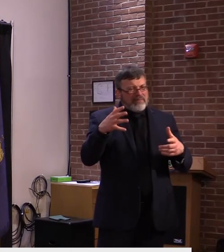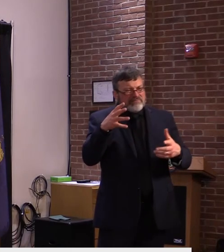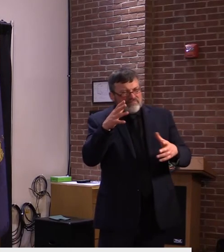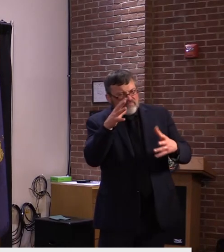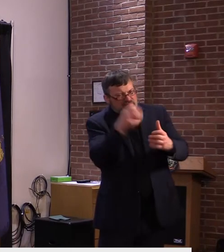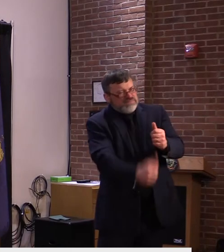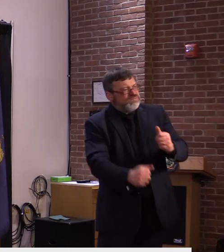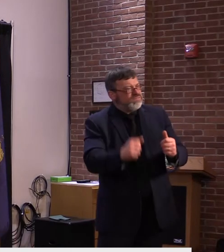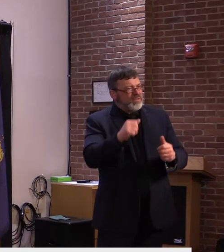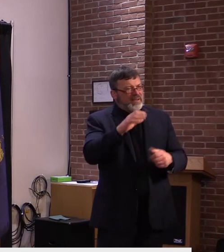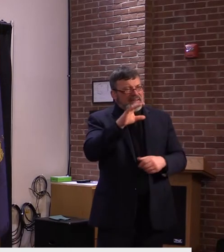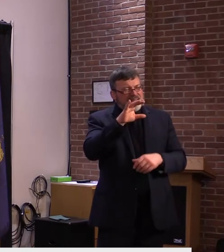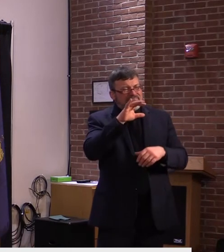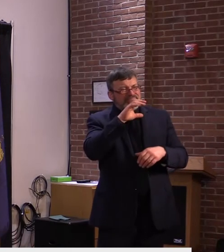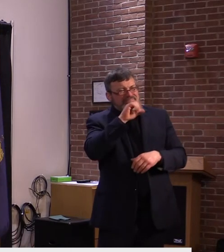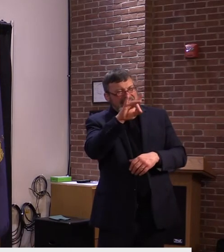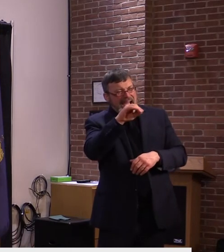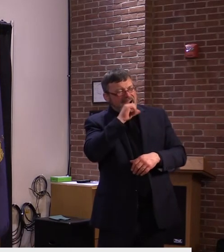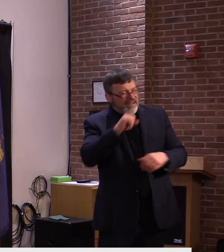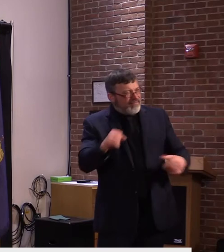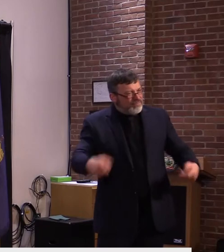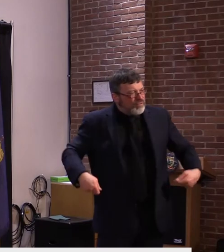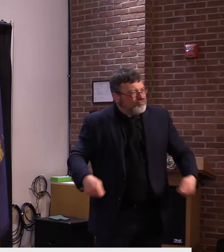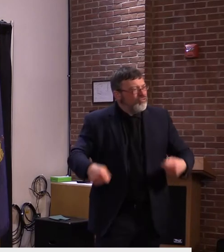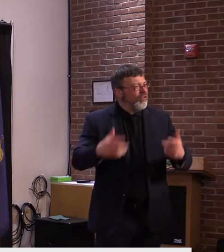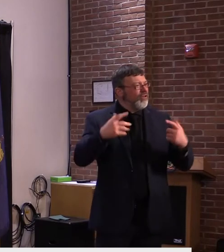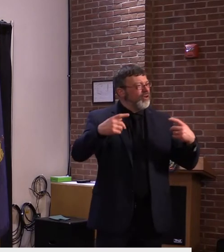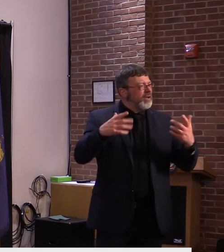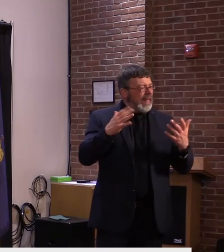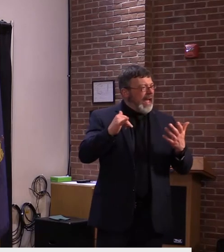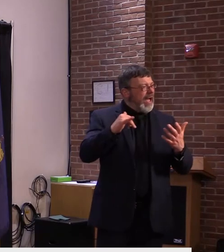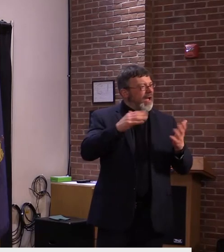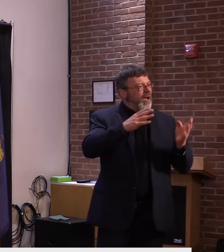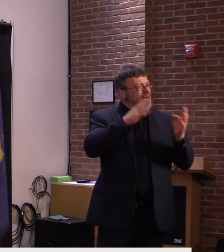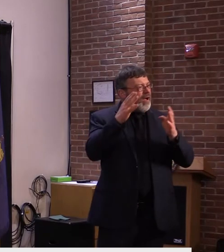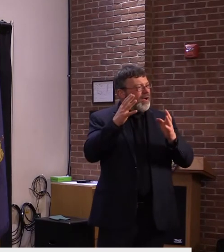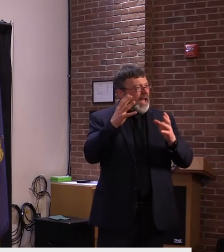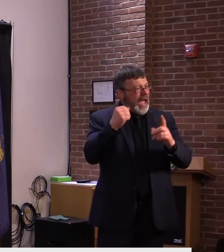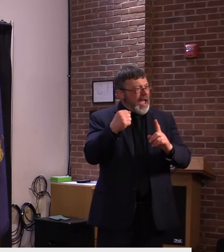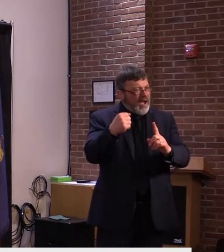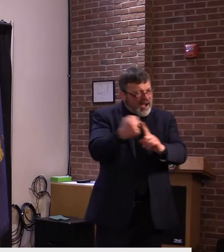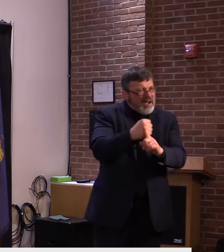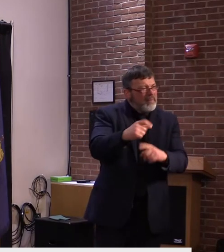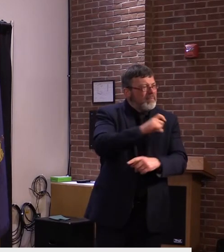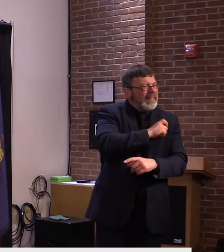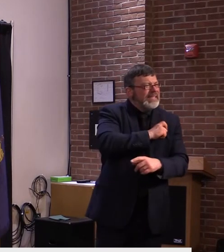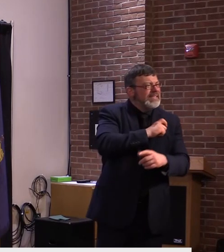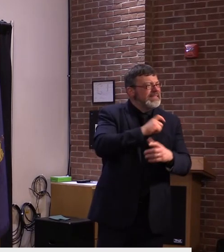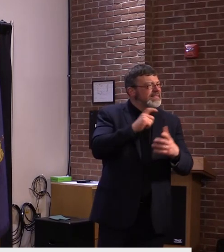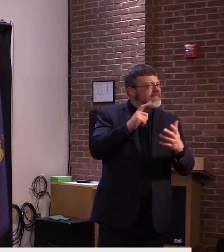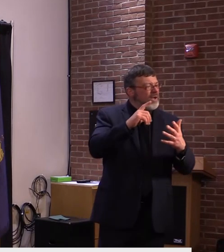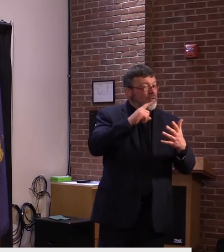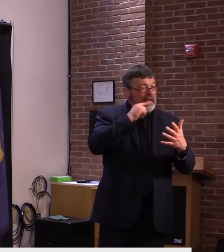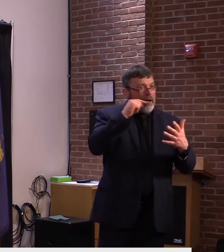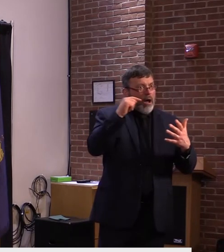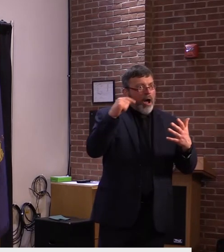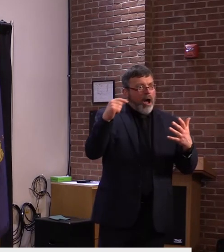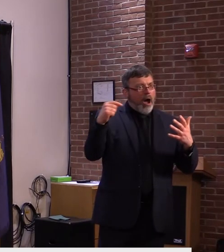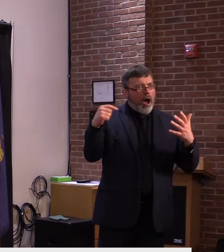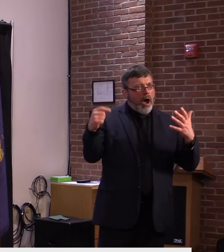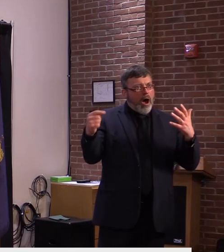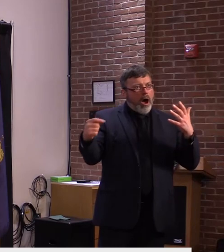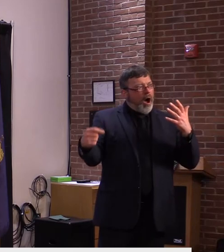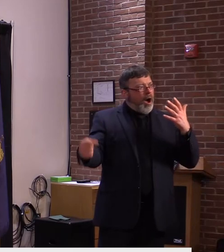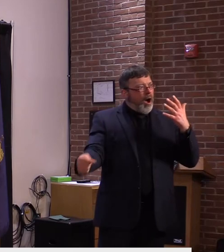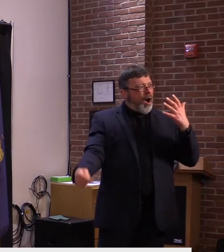to go for a walk, as well as assaulting a responding police officer, all the allegations in